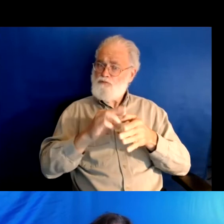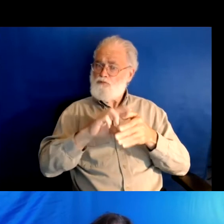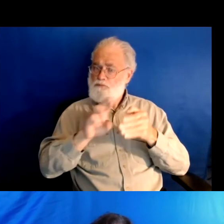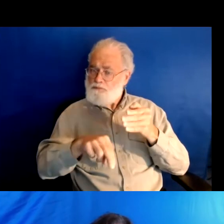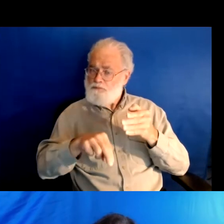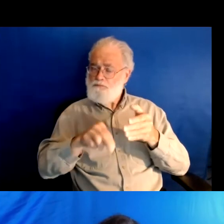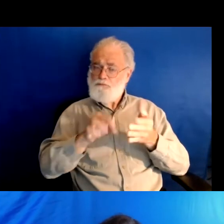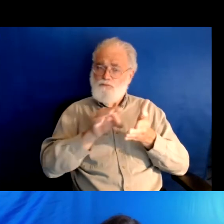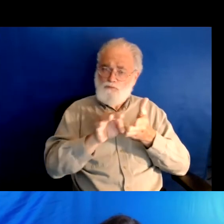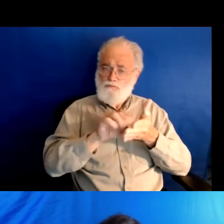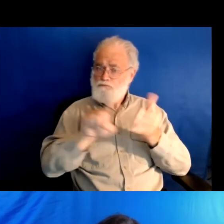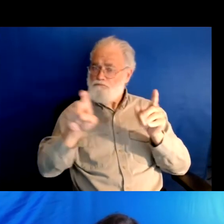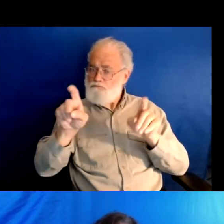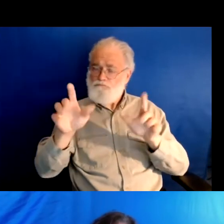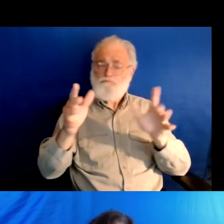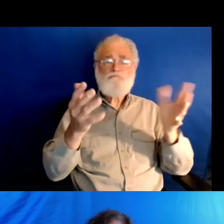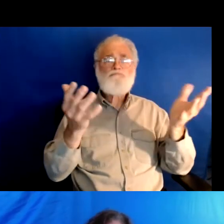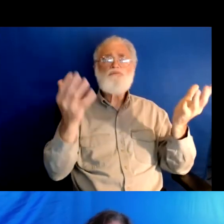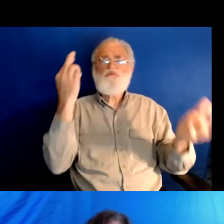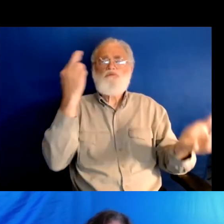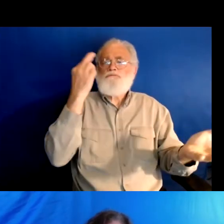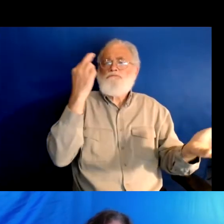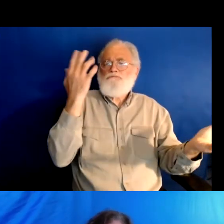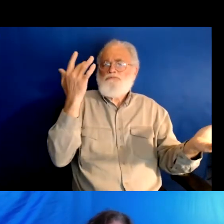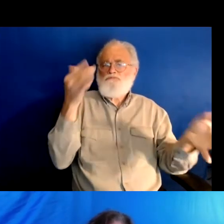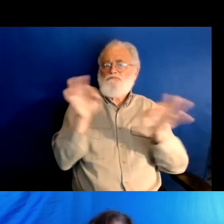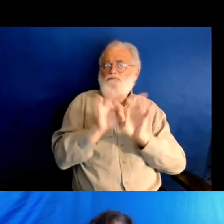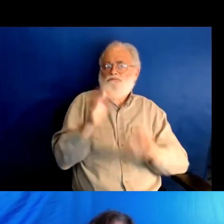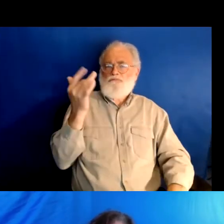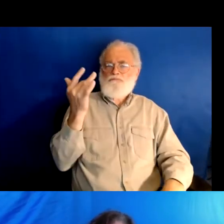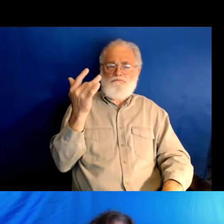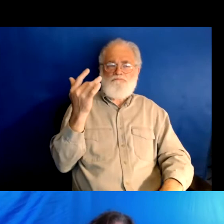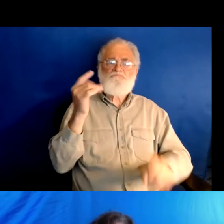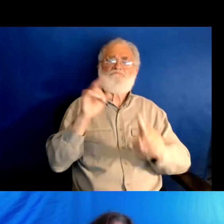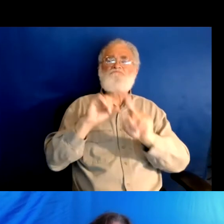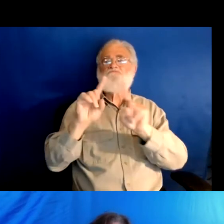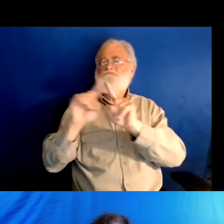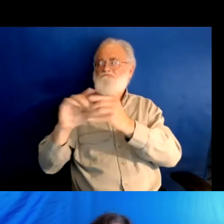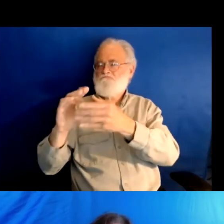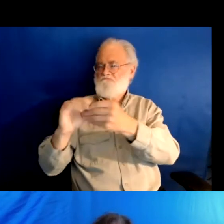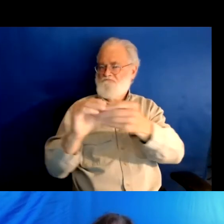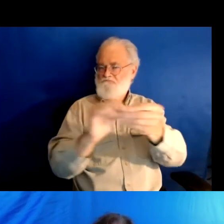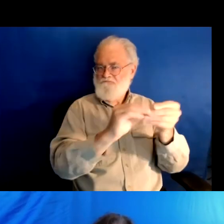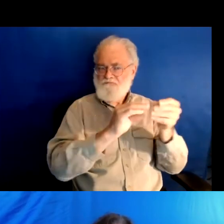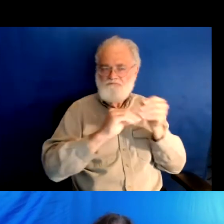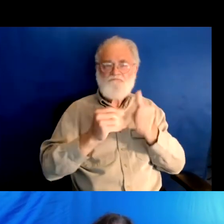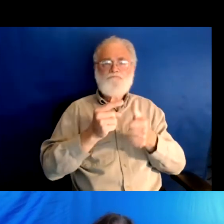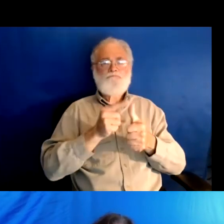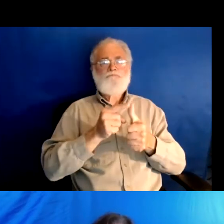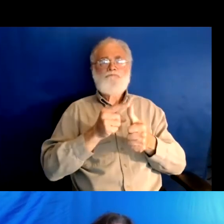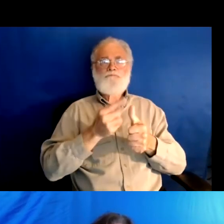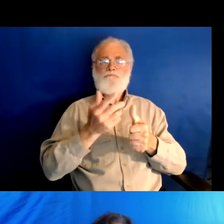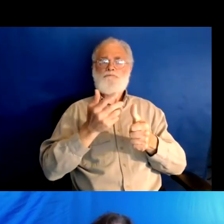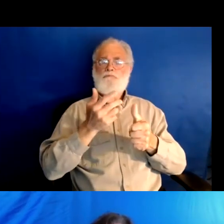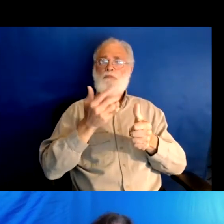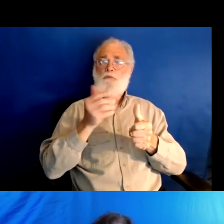They felt it's important to share the results and the scores. What's the reason behind it? And then there was